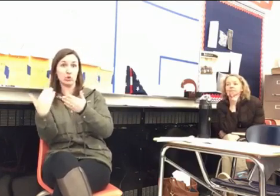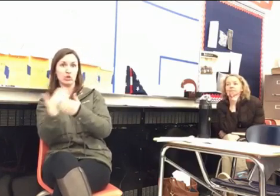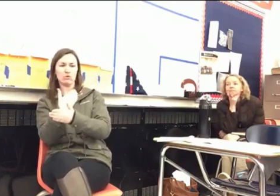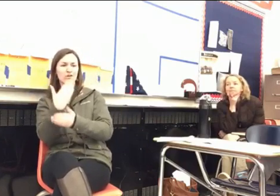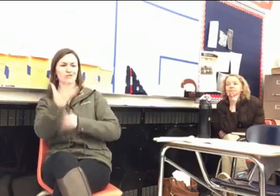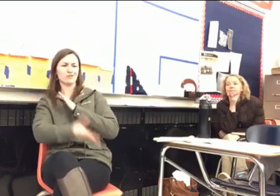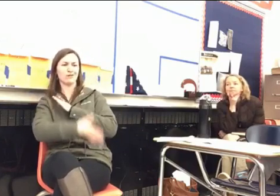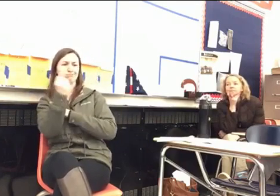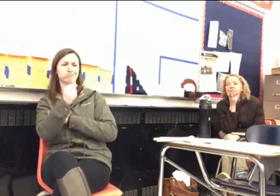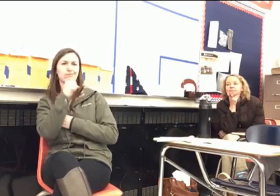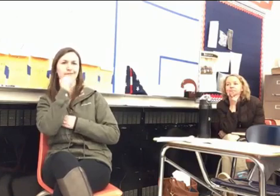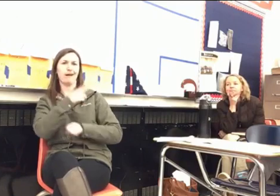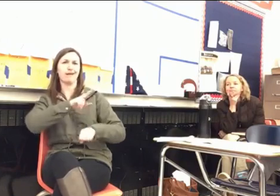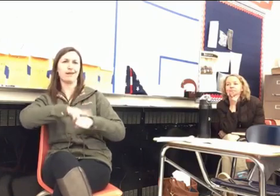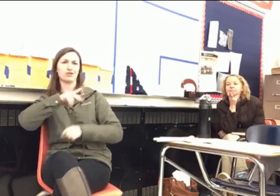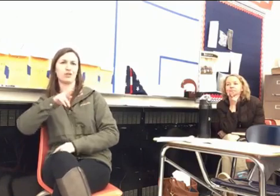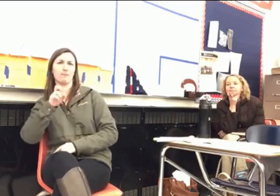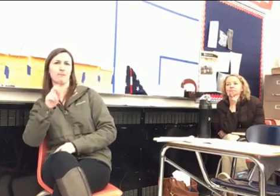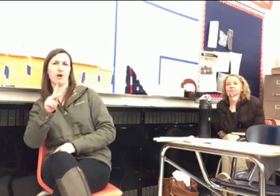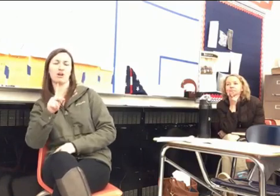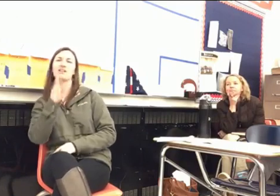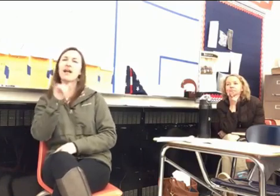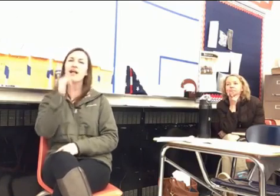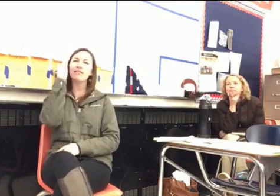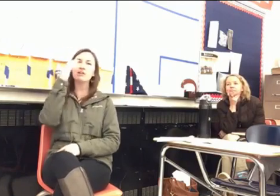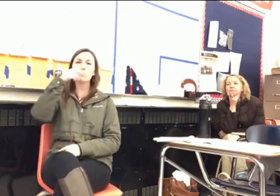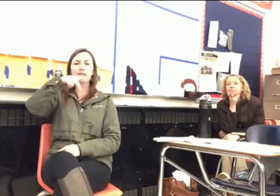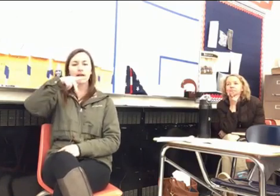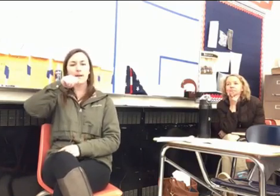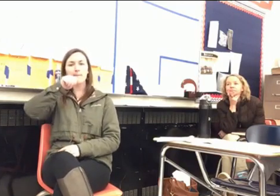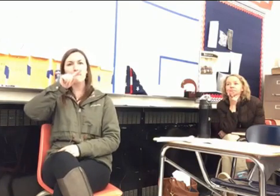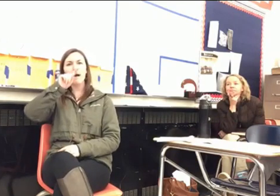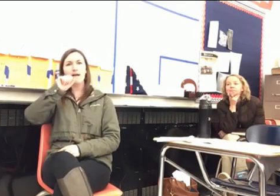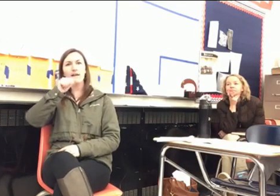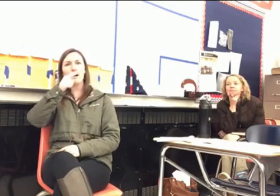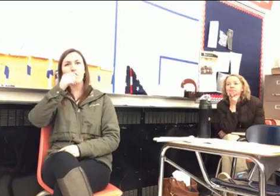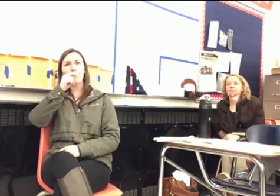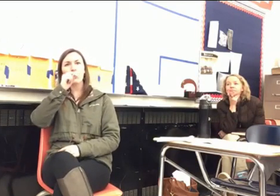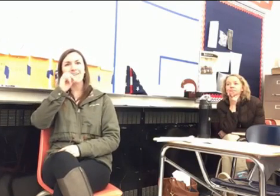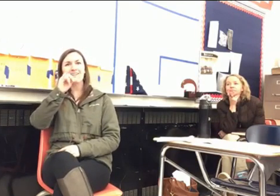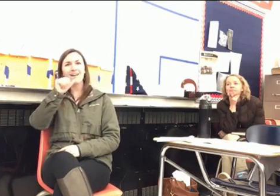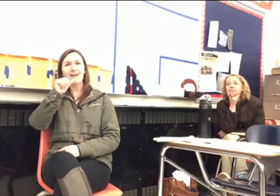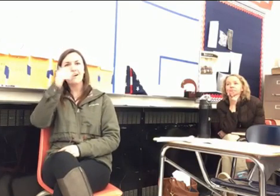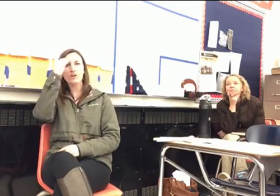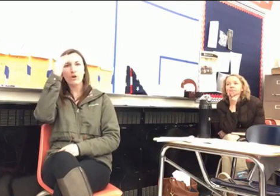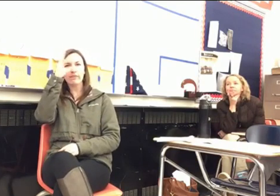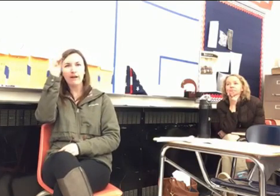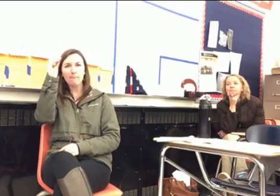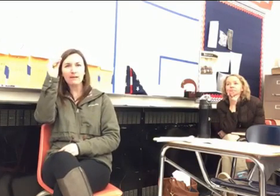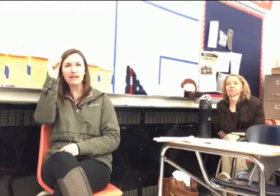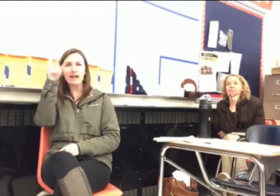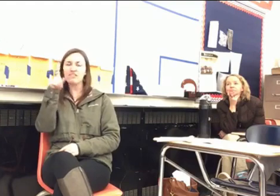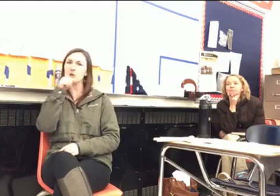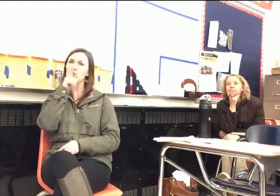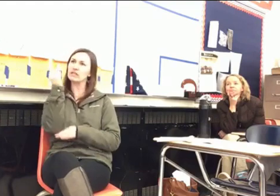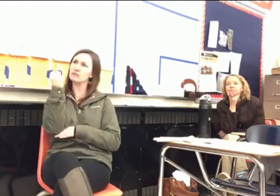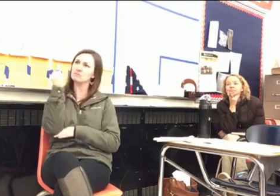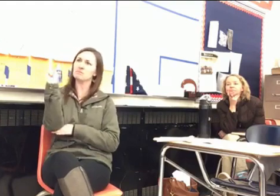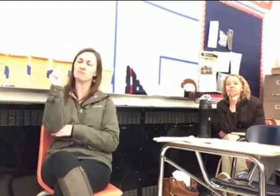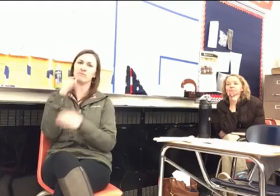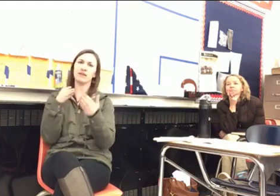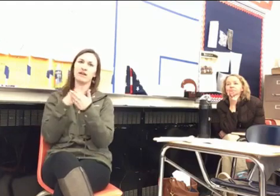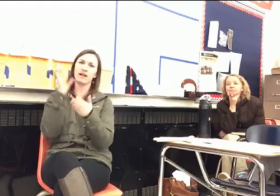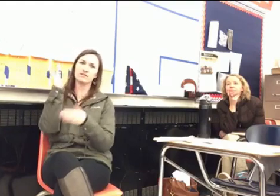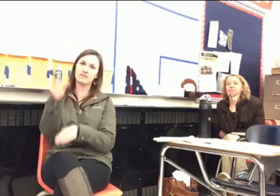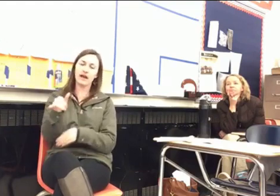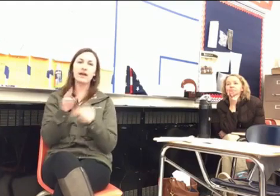it, is here in the state of Utah. That's why like Patagonia had a huge thing here. That's why the Great Outdoor Show left Utah, is over